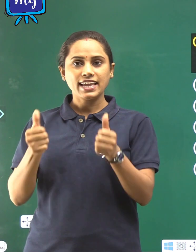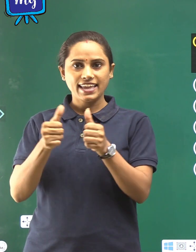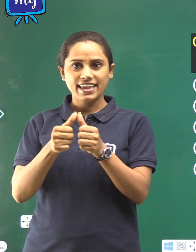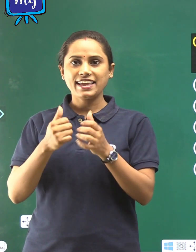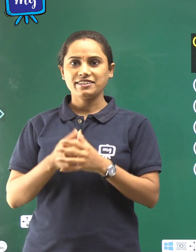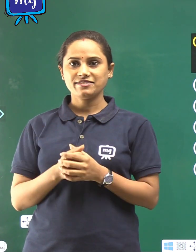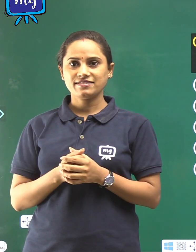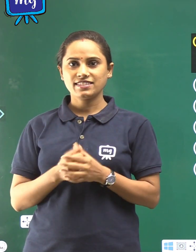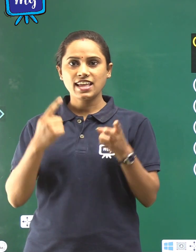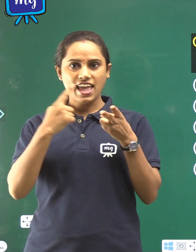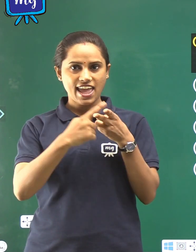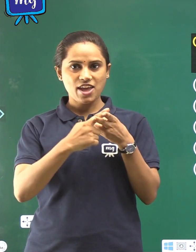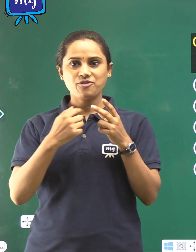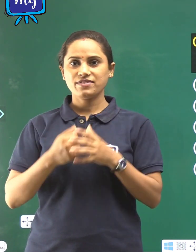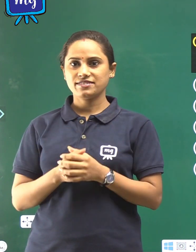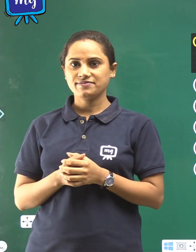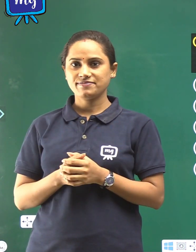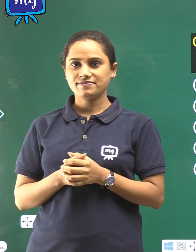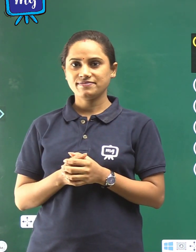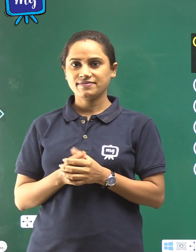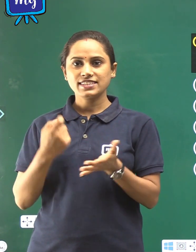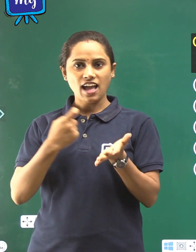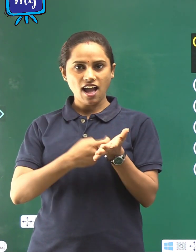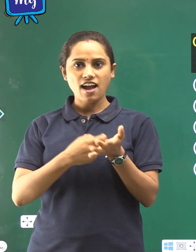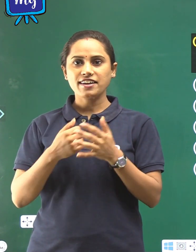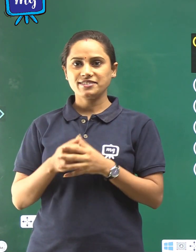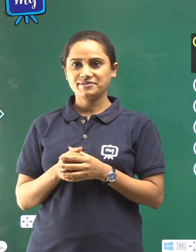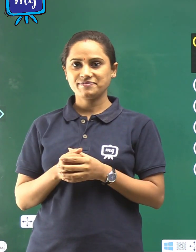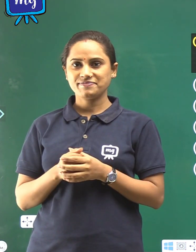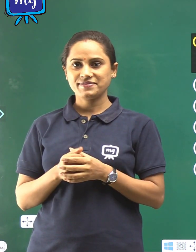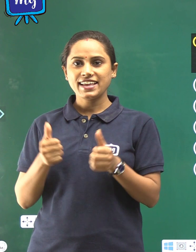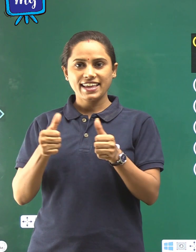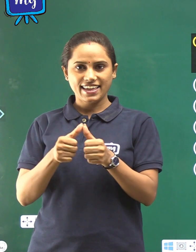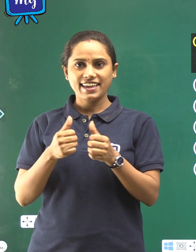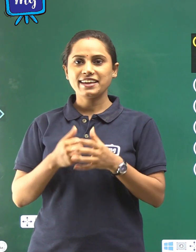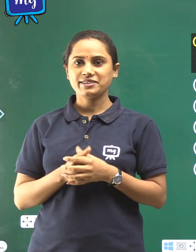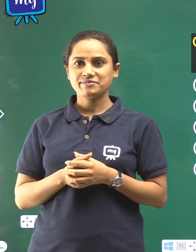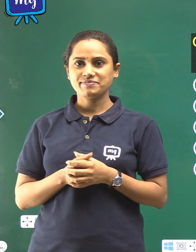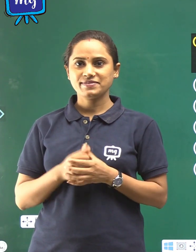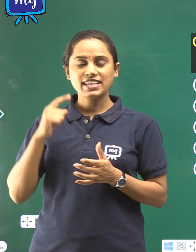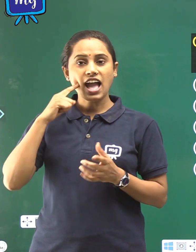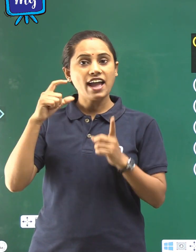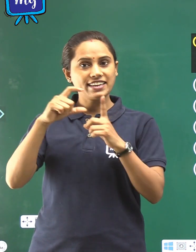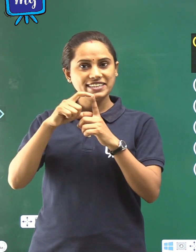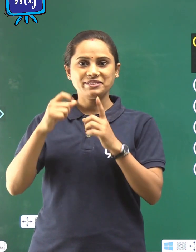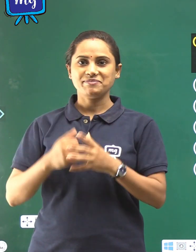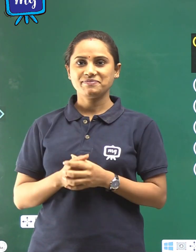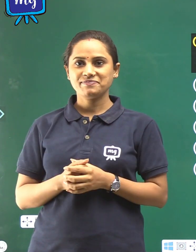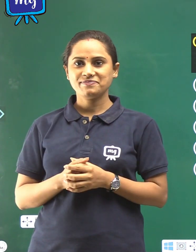A F R A I